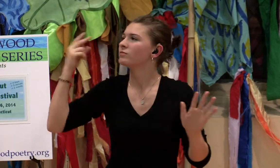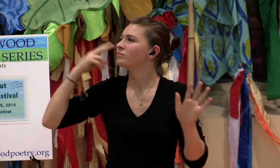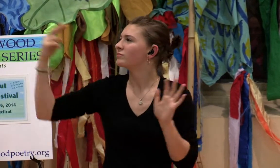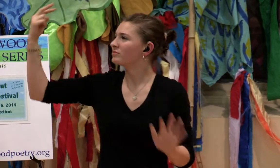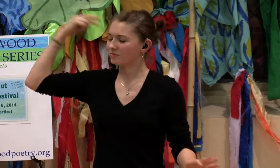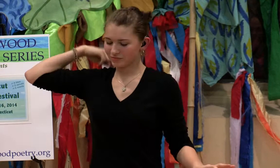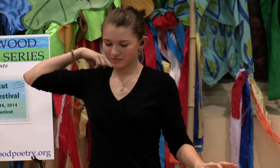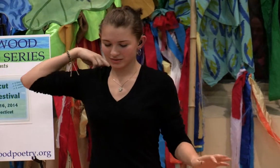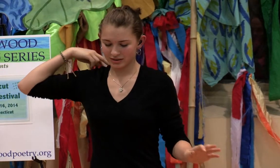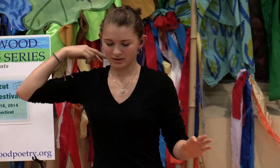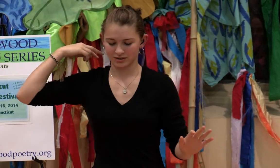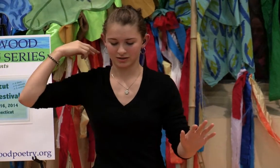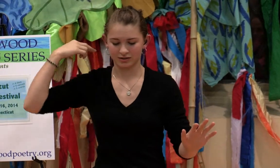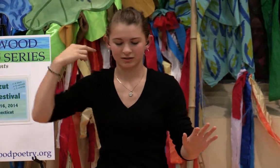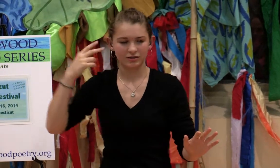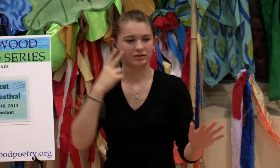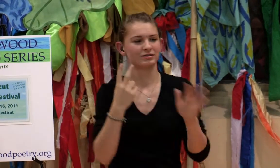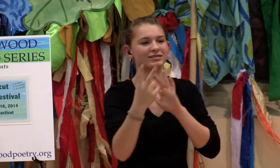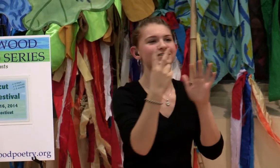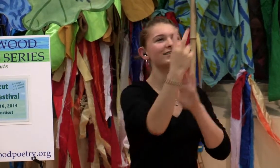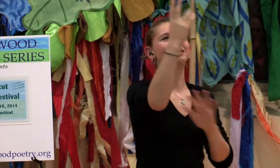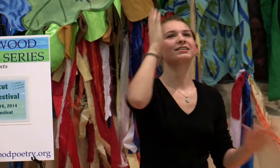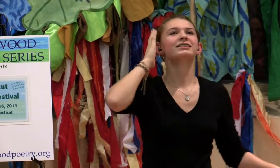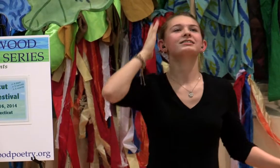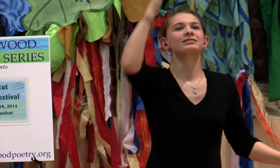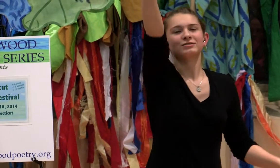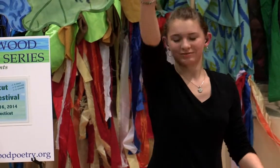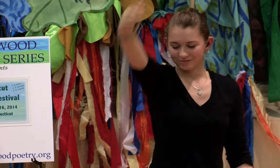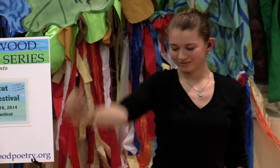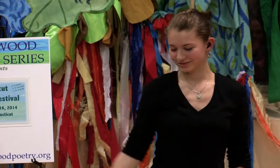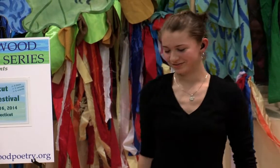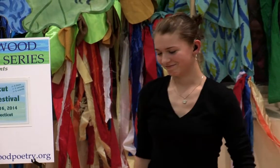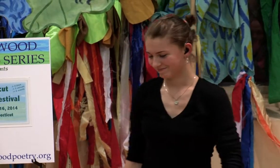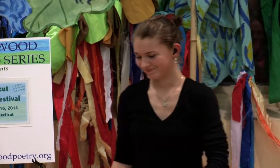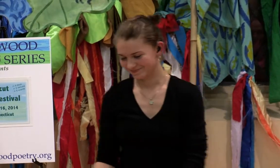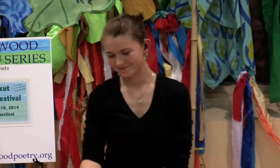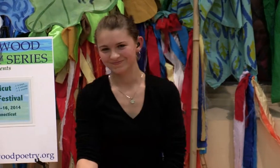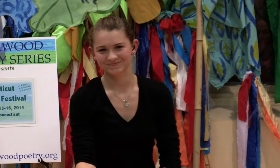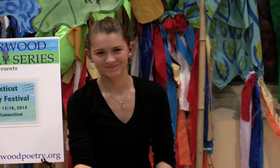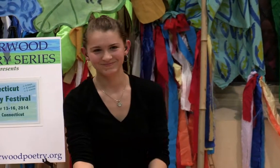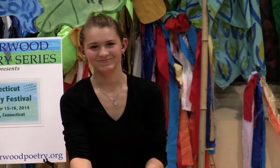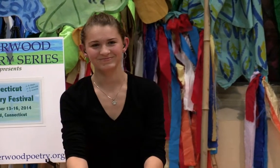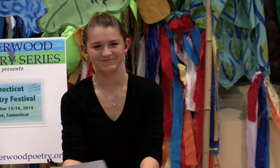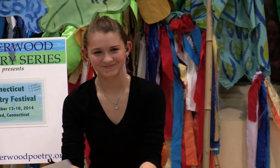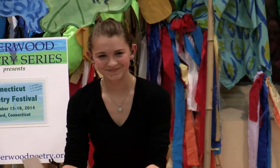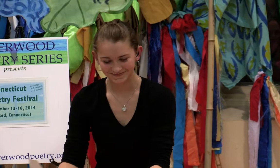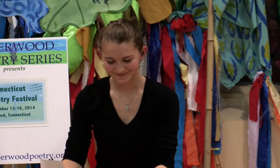memories, hope, and commemorate. Look ahead to your future.